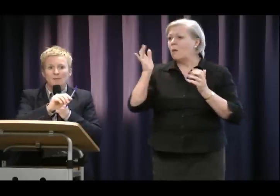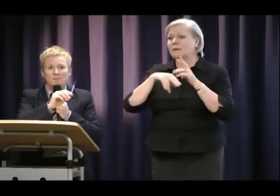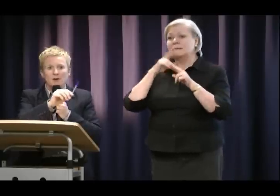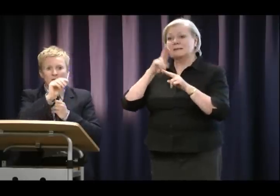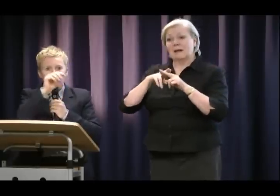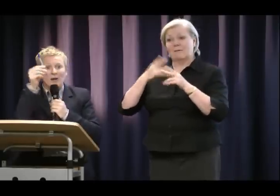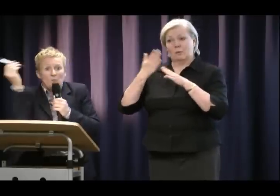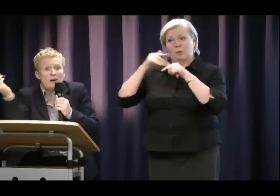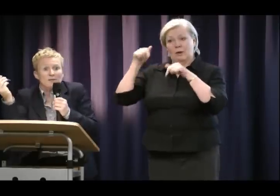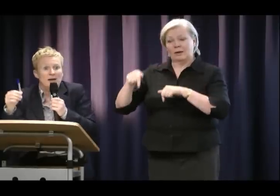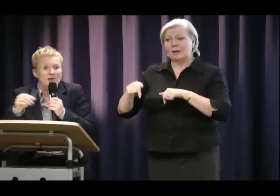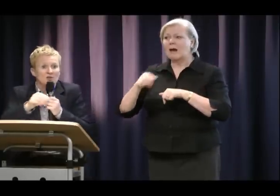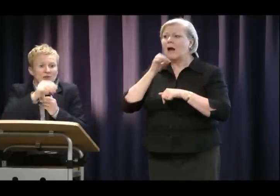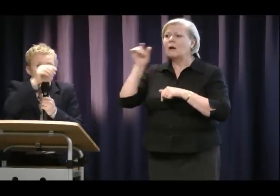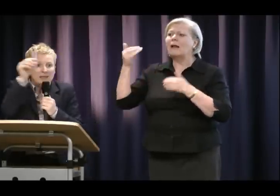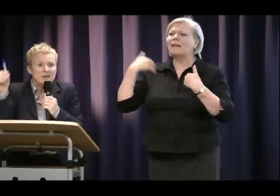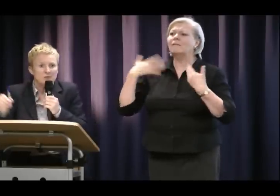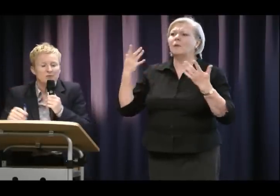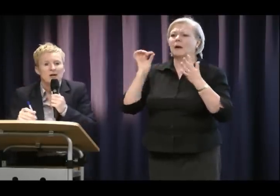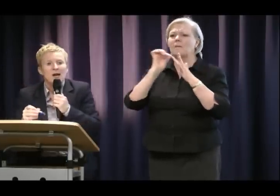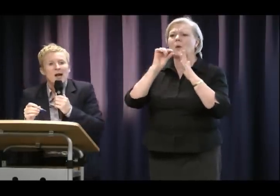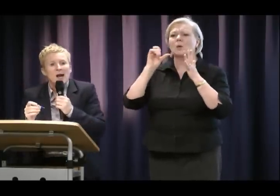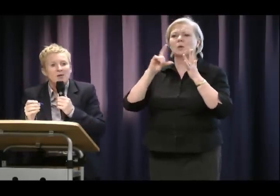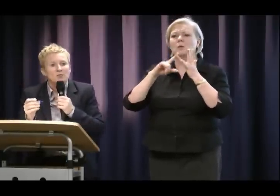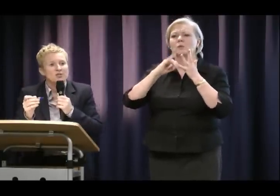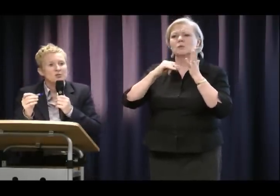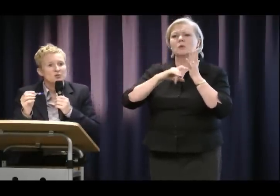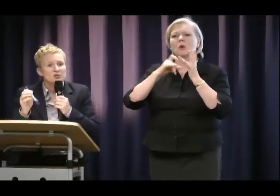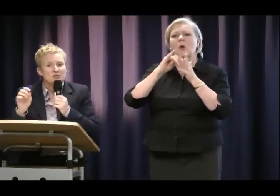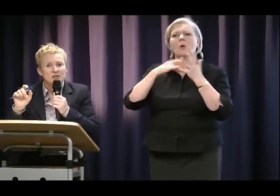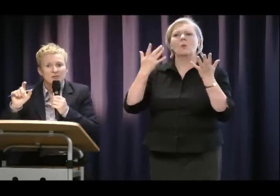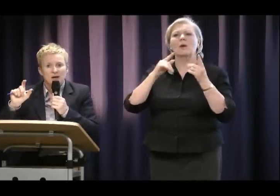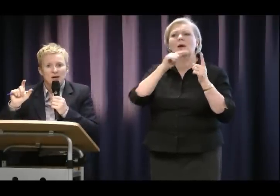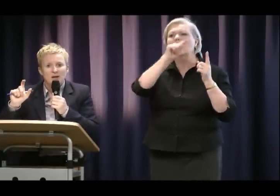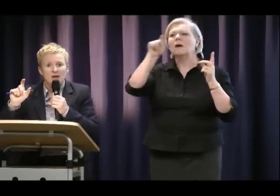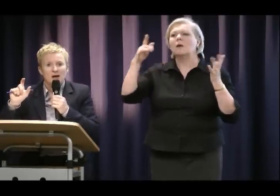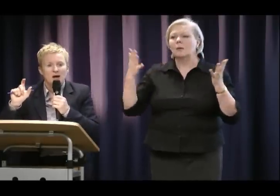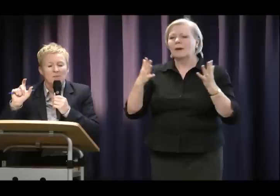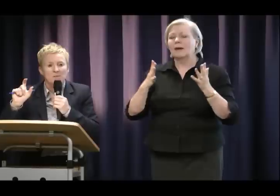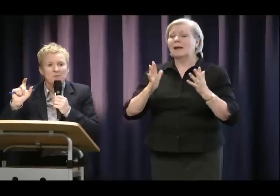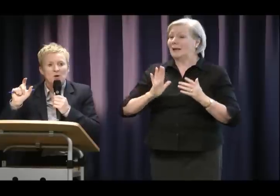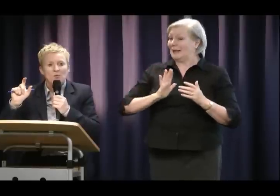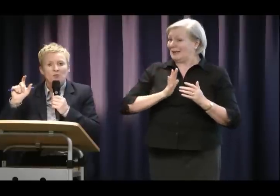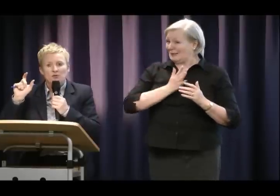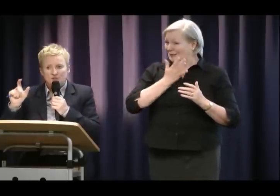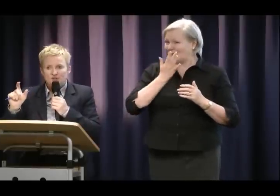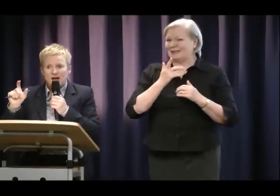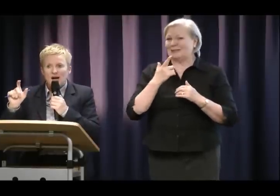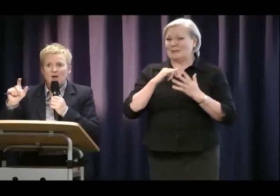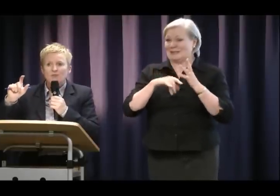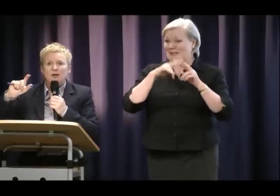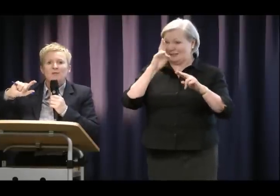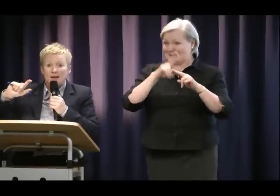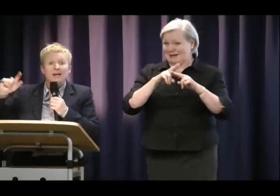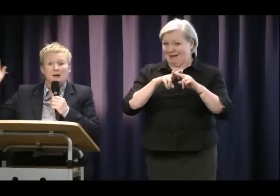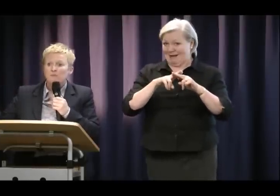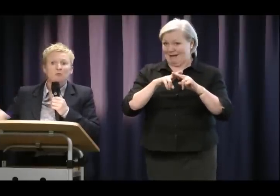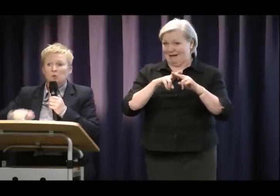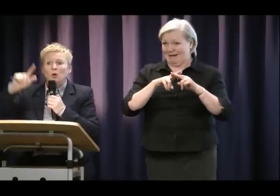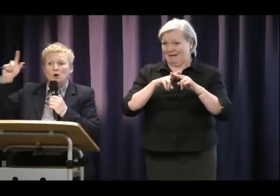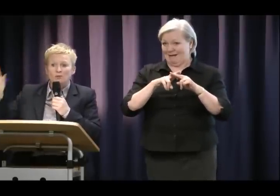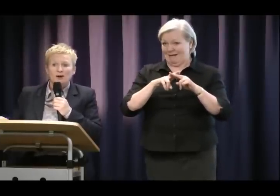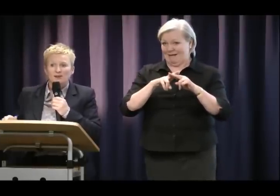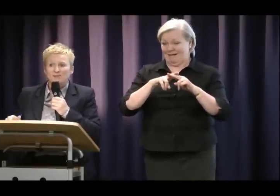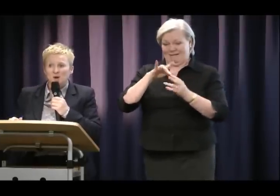who, where do they actually live. And it was interesting that for the staff, they come